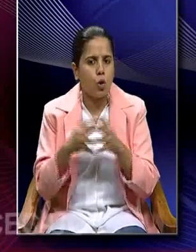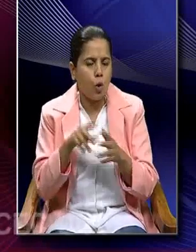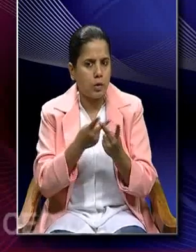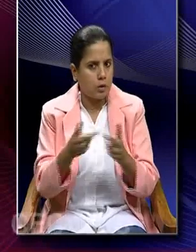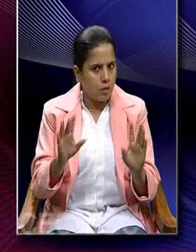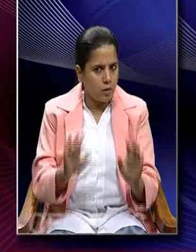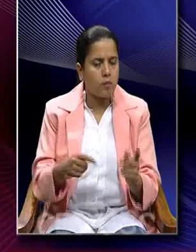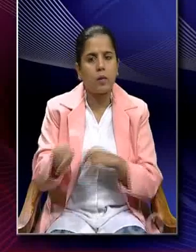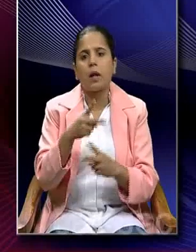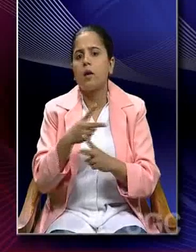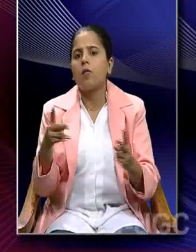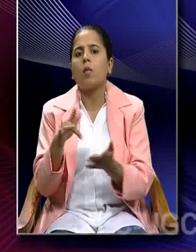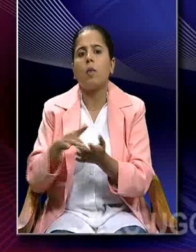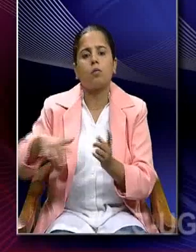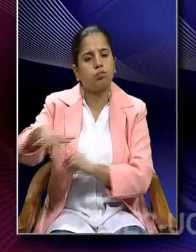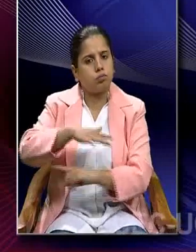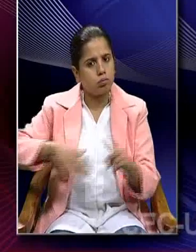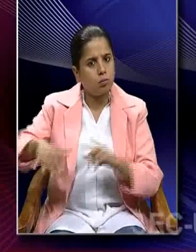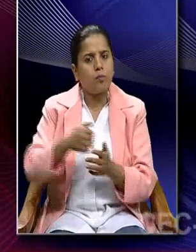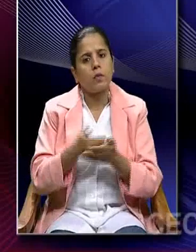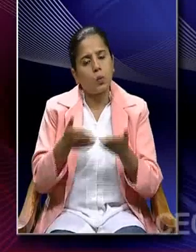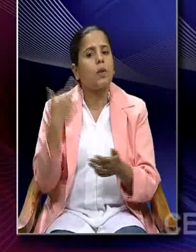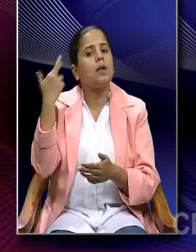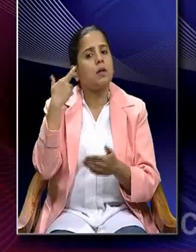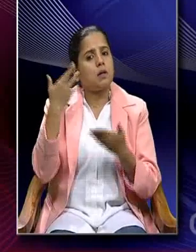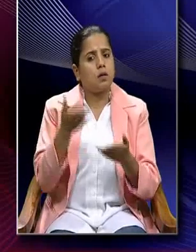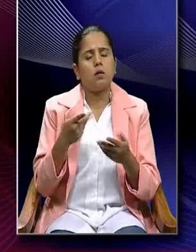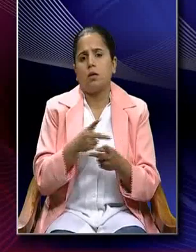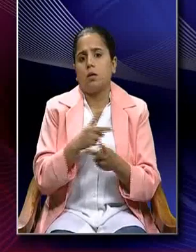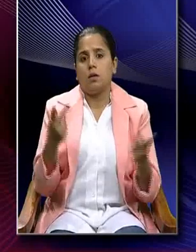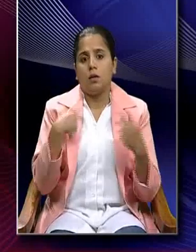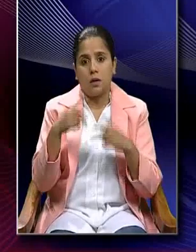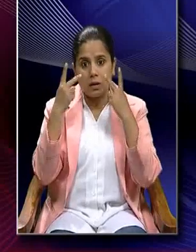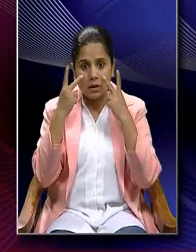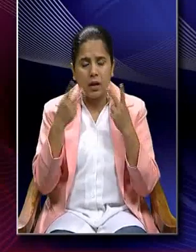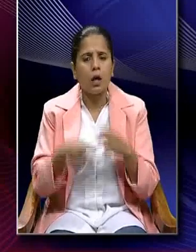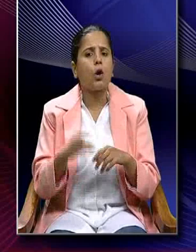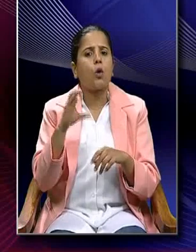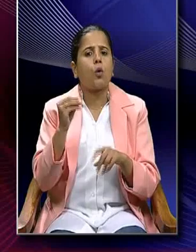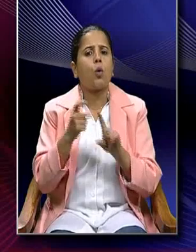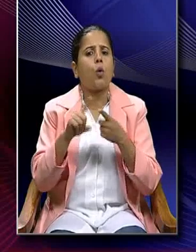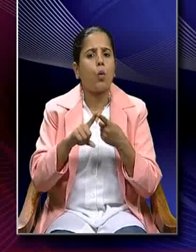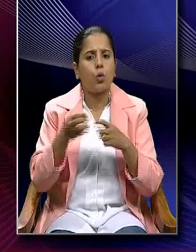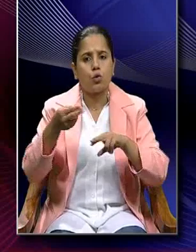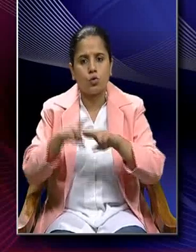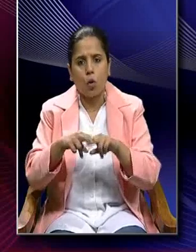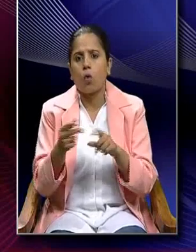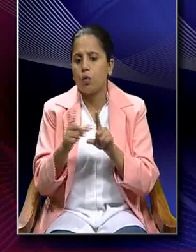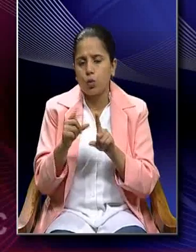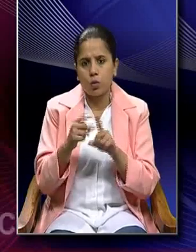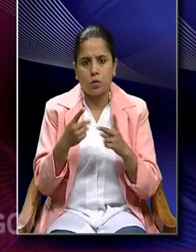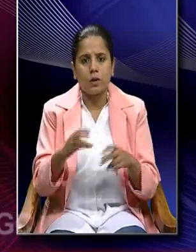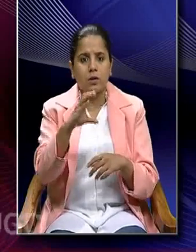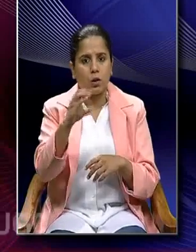in different sectors, and therefore the kind of code of conduct which has to be adopted